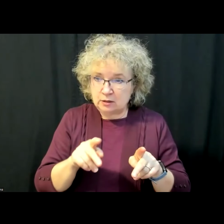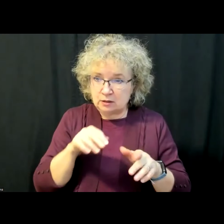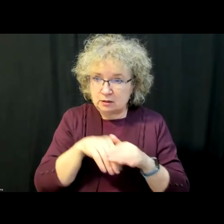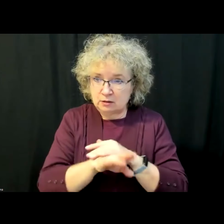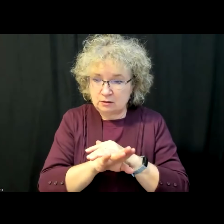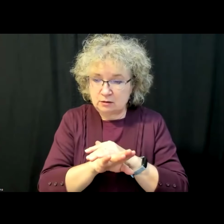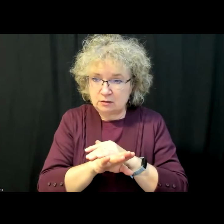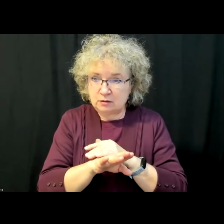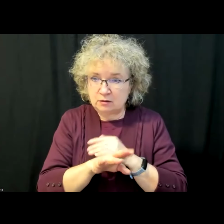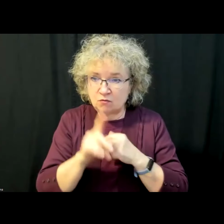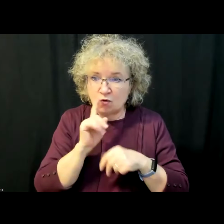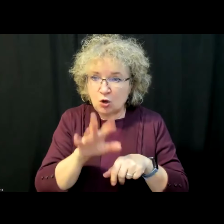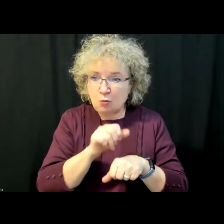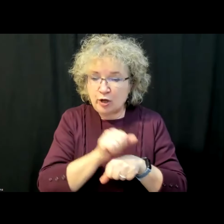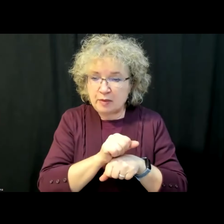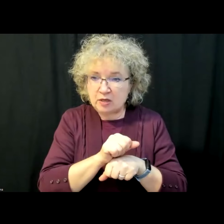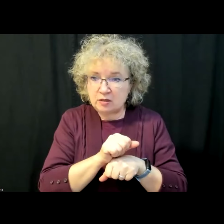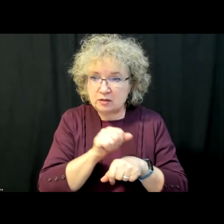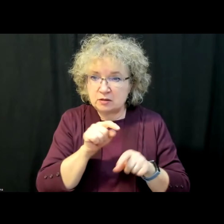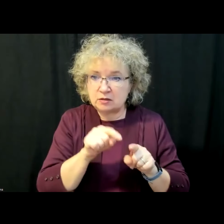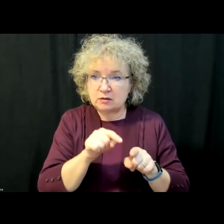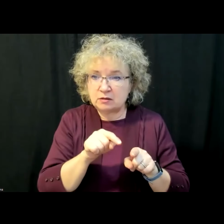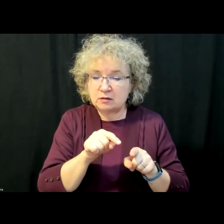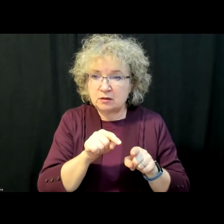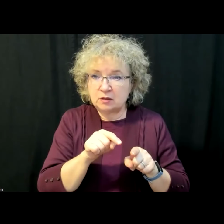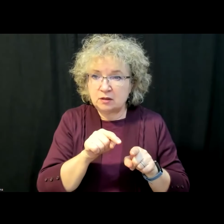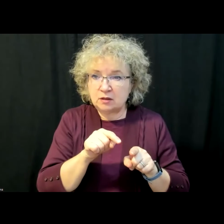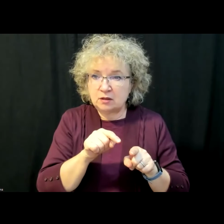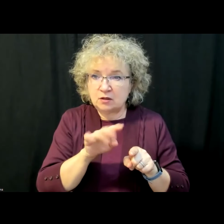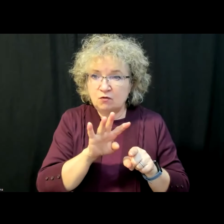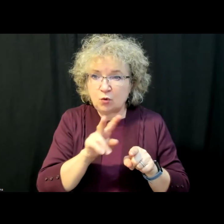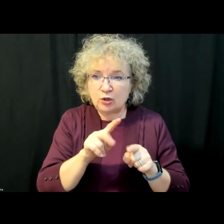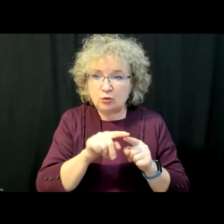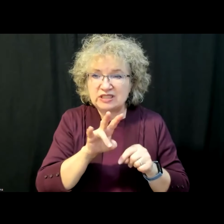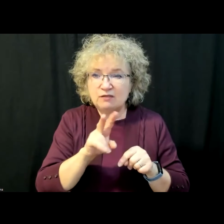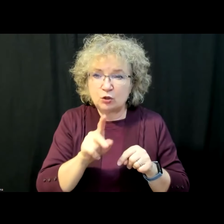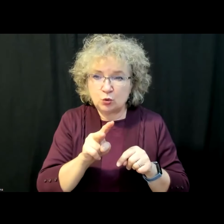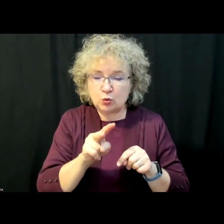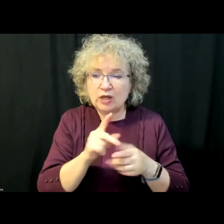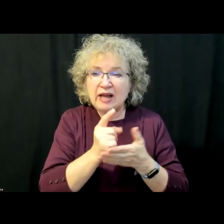schedule an appointment is usually, um, 42 to 72 hours.